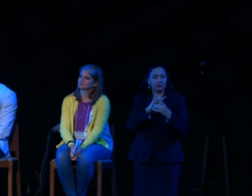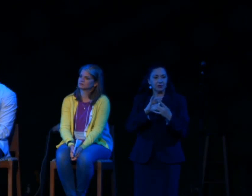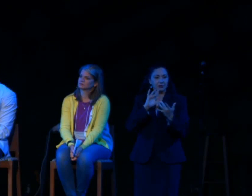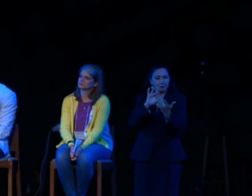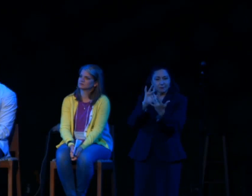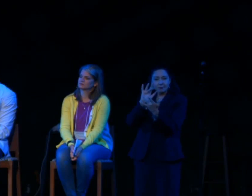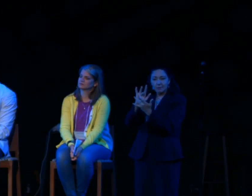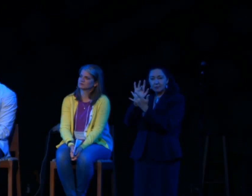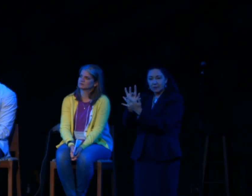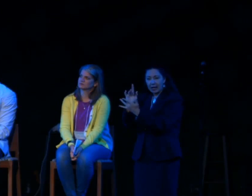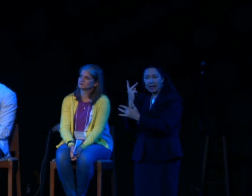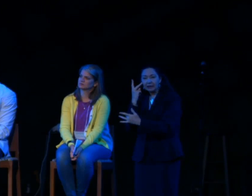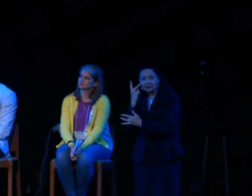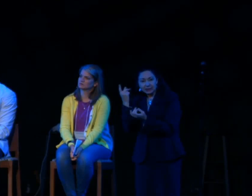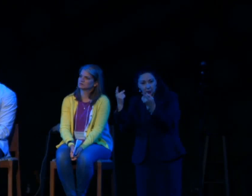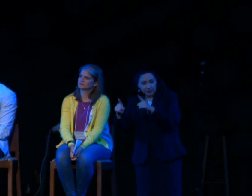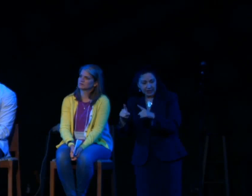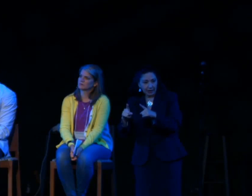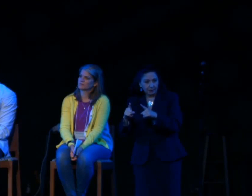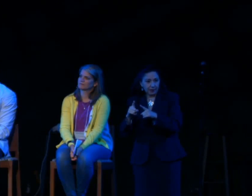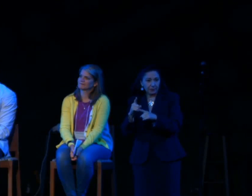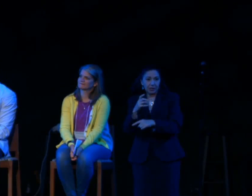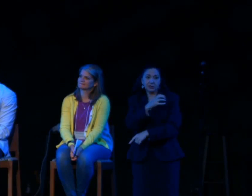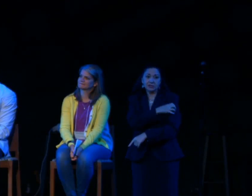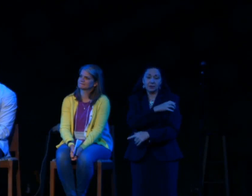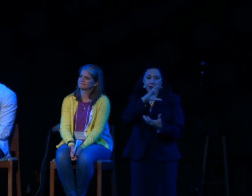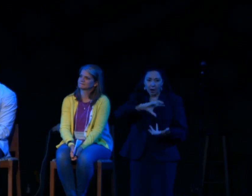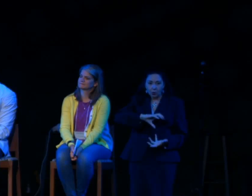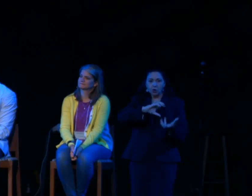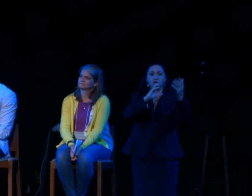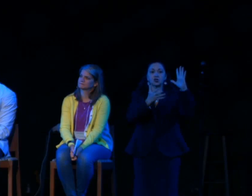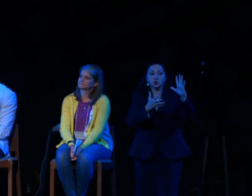is going on, because the powers of disruption